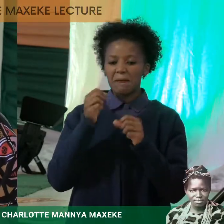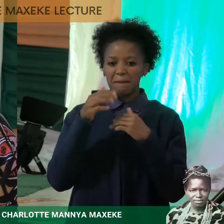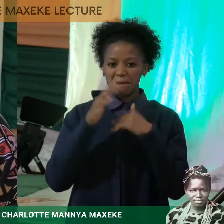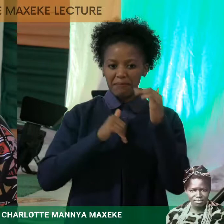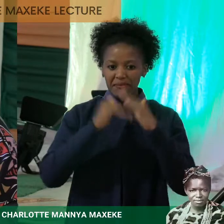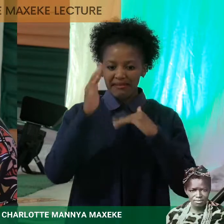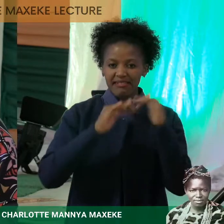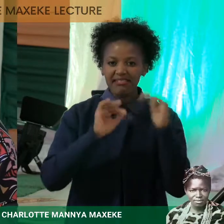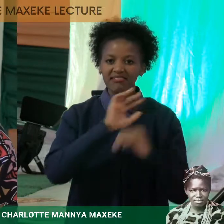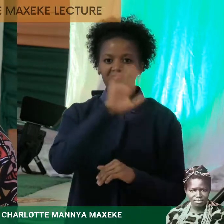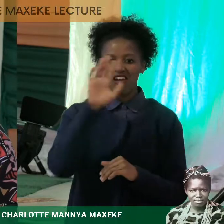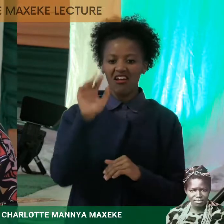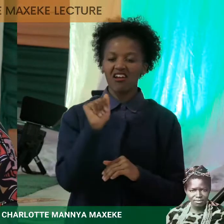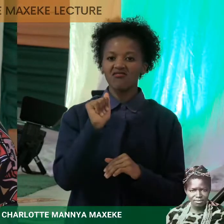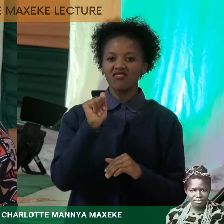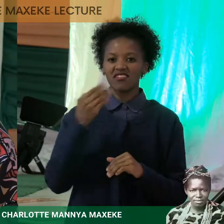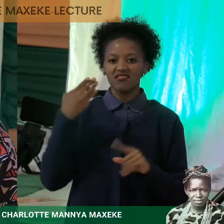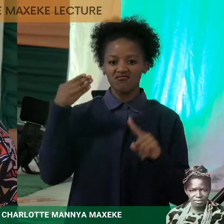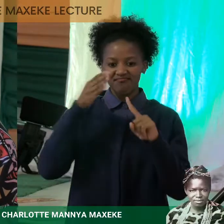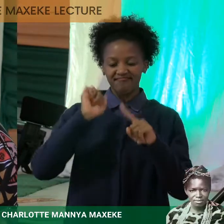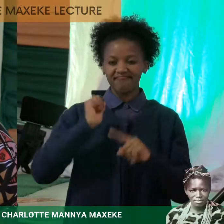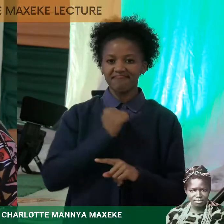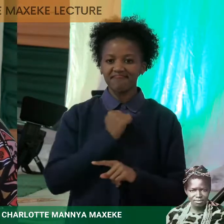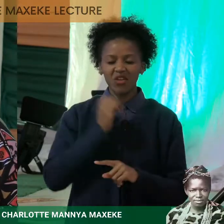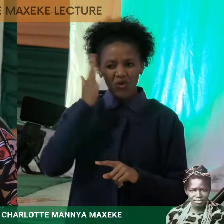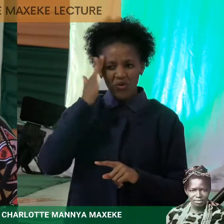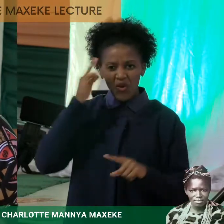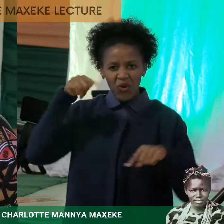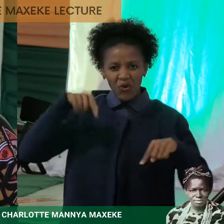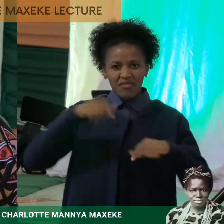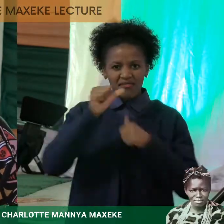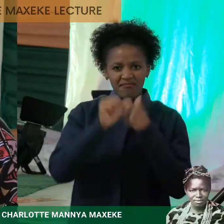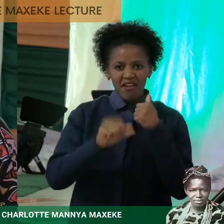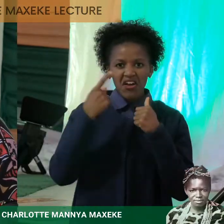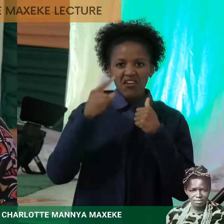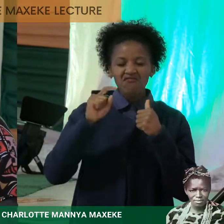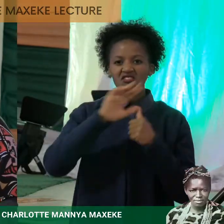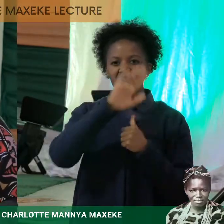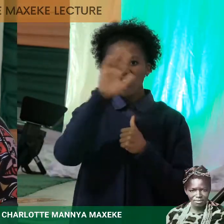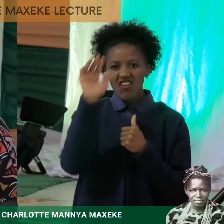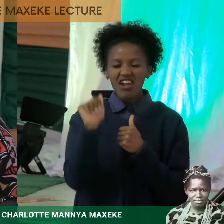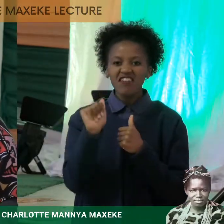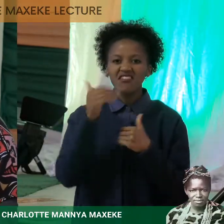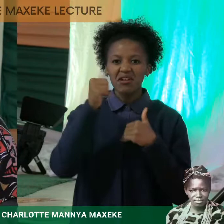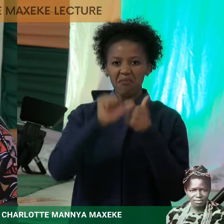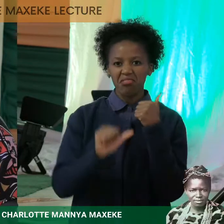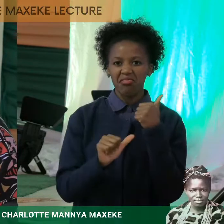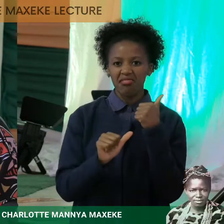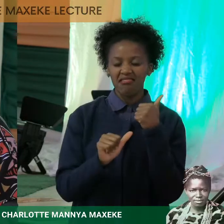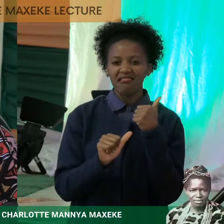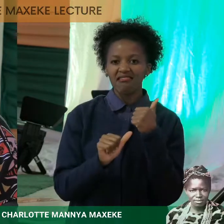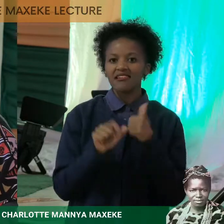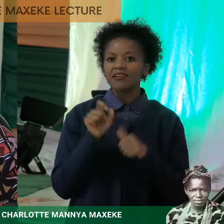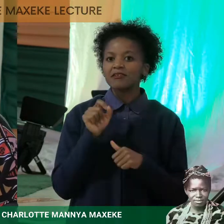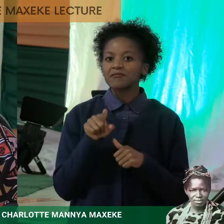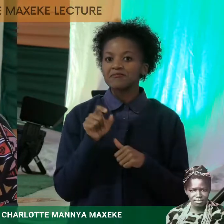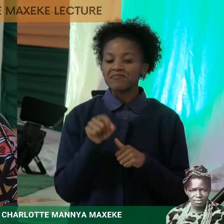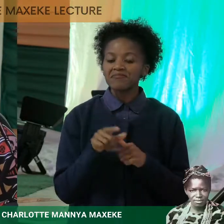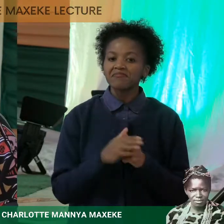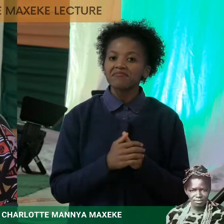want. Niyazmos by Africa Monthly. Yes. It is not surprising considering